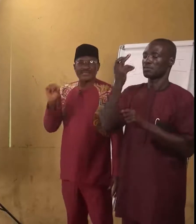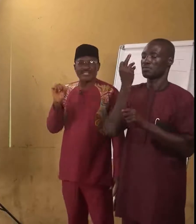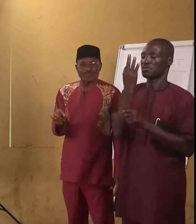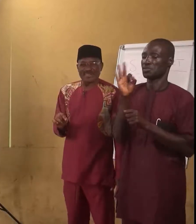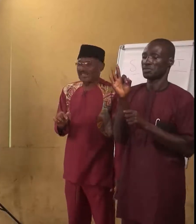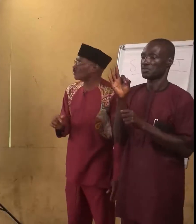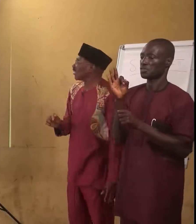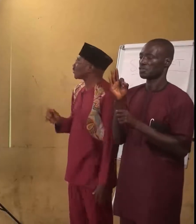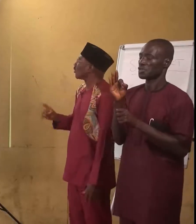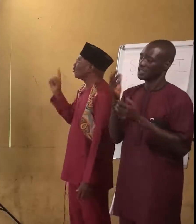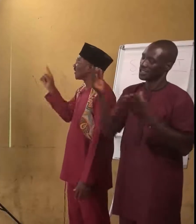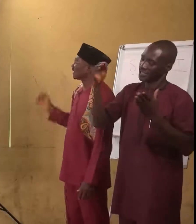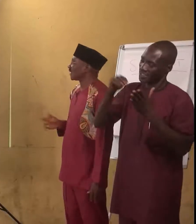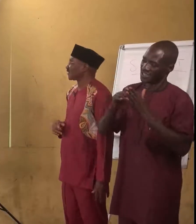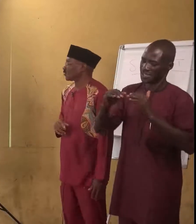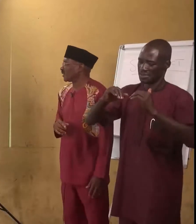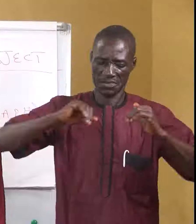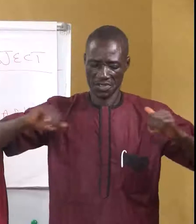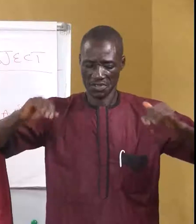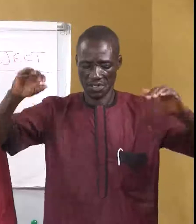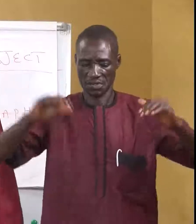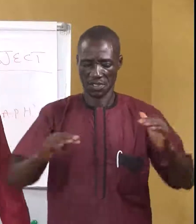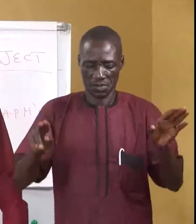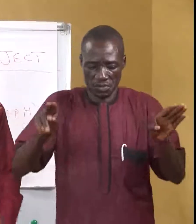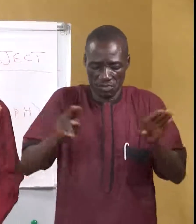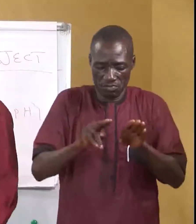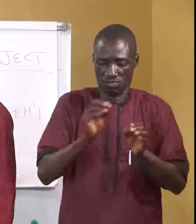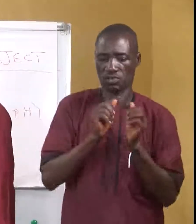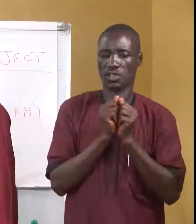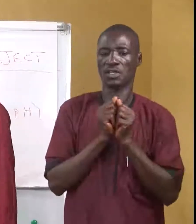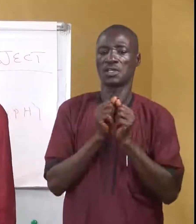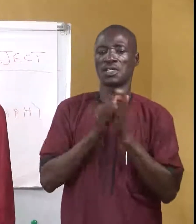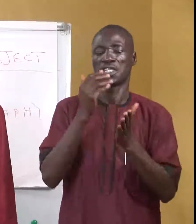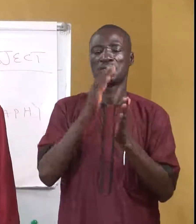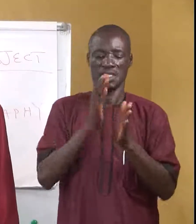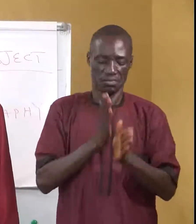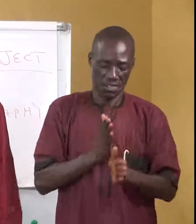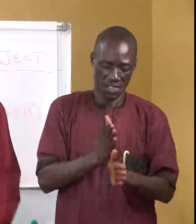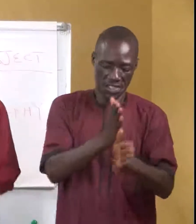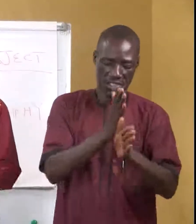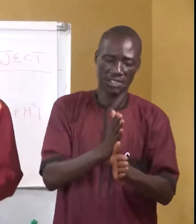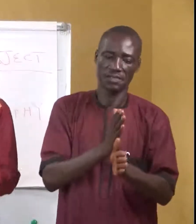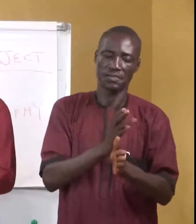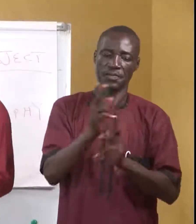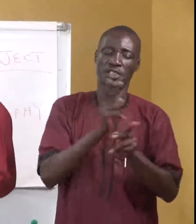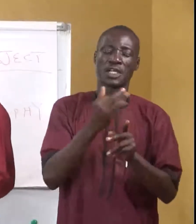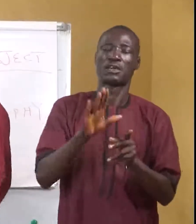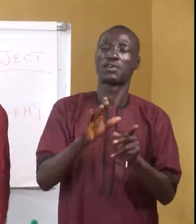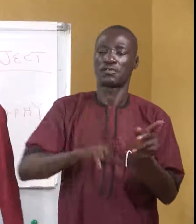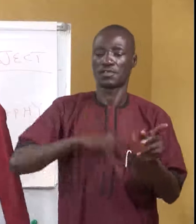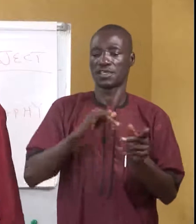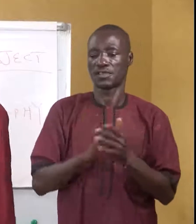either dispersed settlement or nucleated settlement. It can even be linear kind of settlement. As I told you,